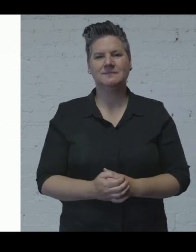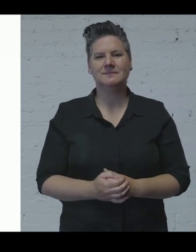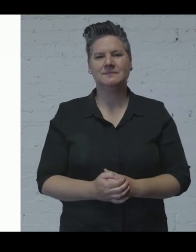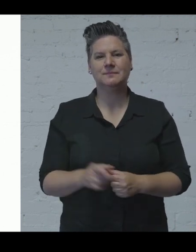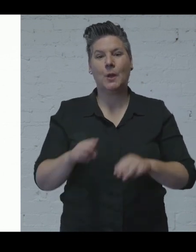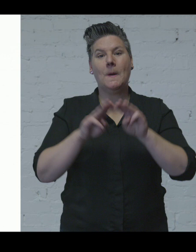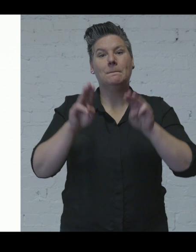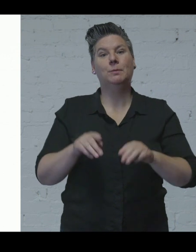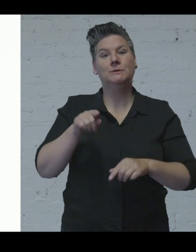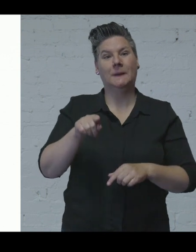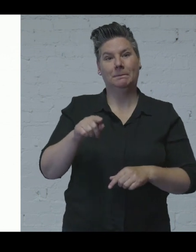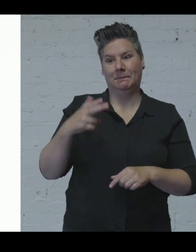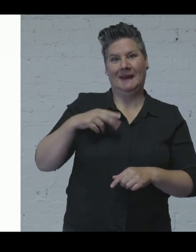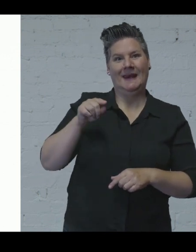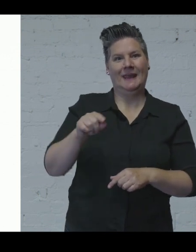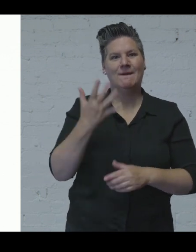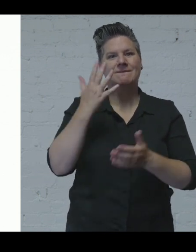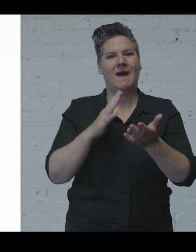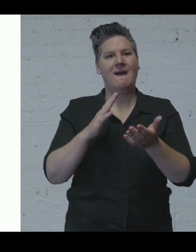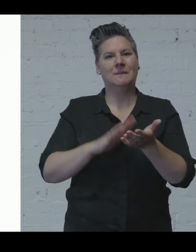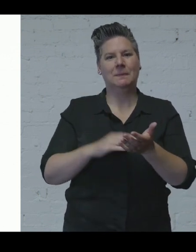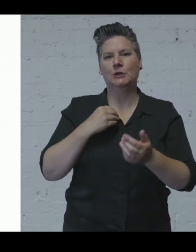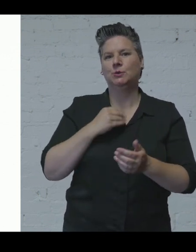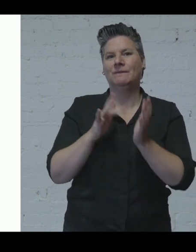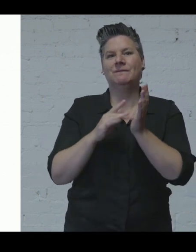from all main city centre car parks.